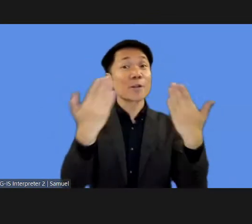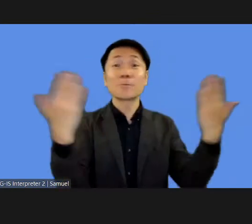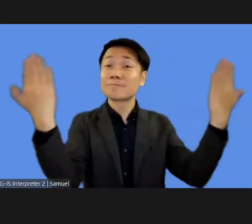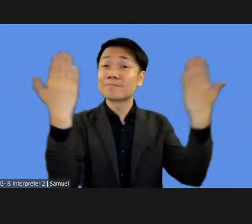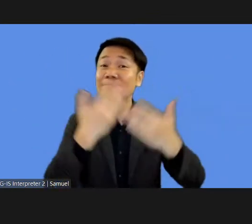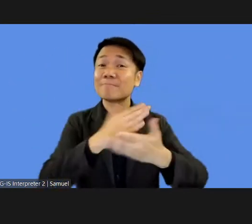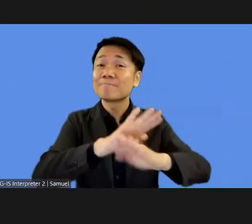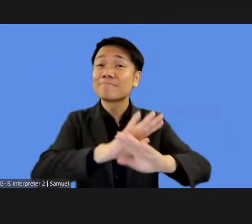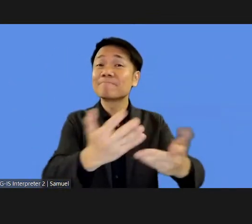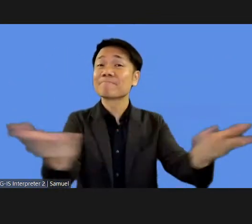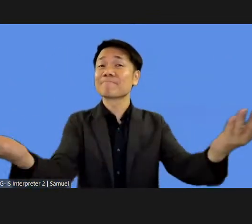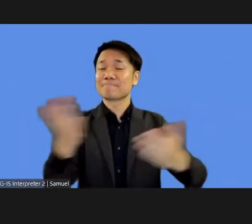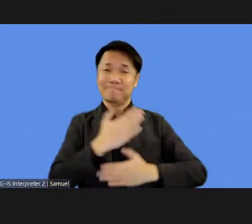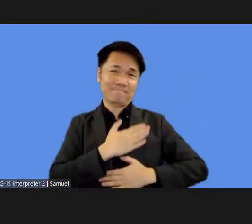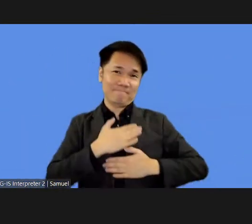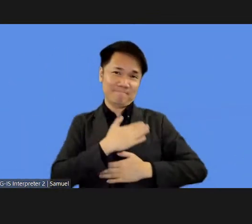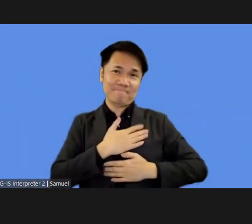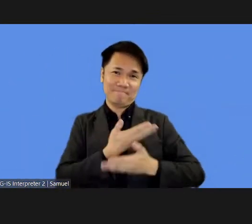everyone.